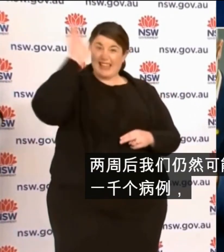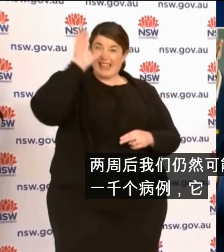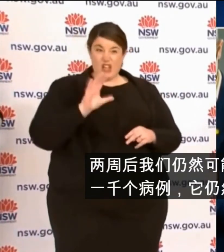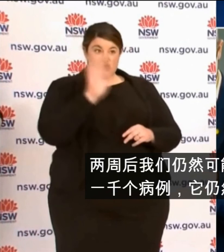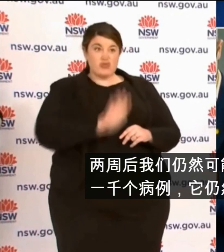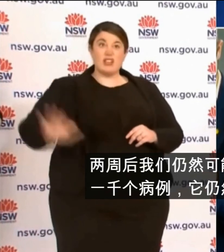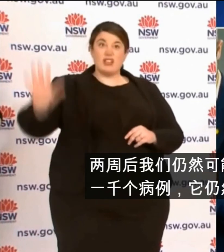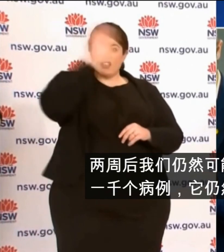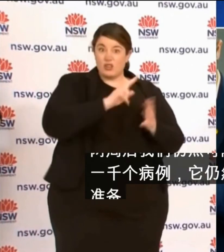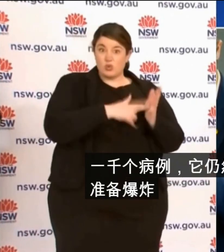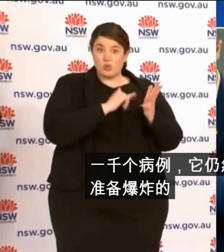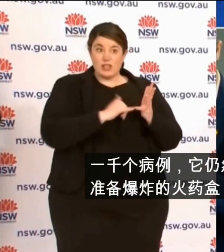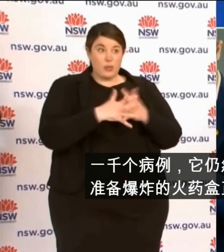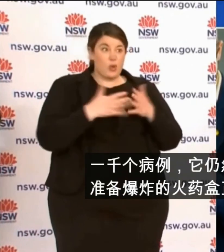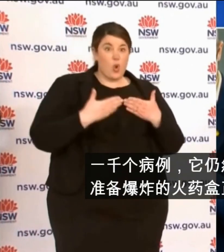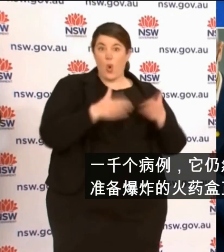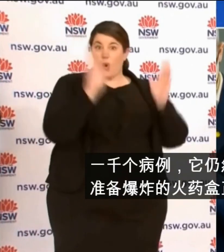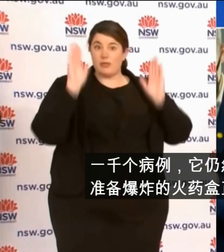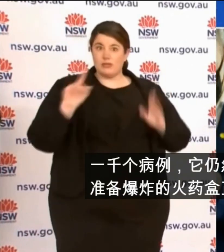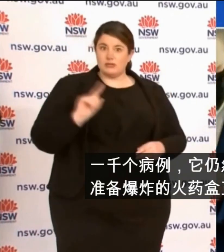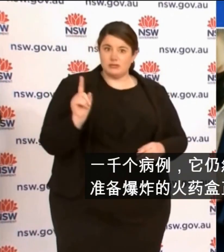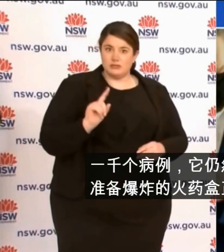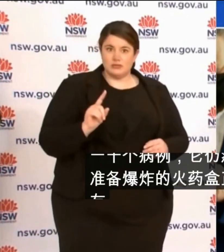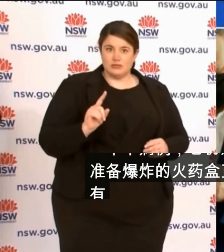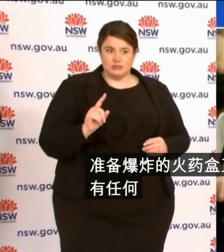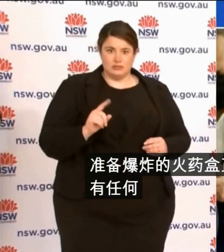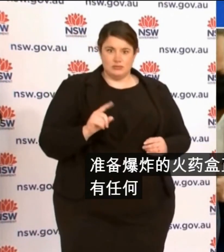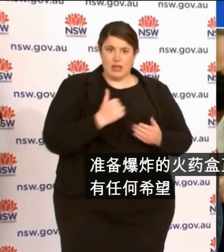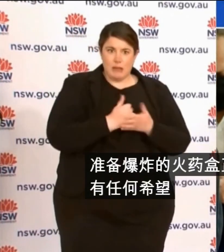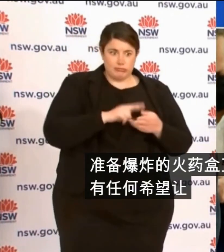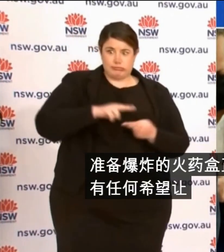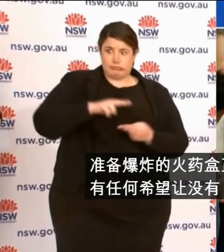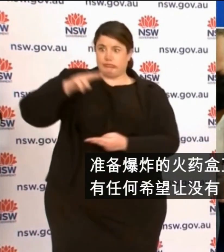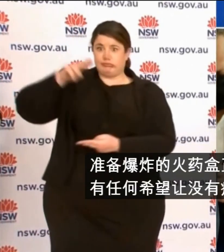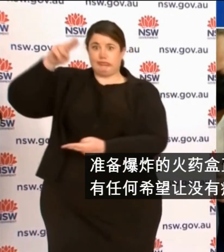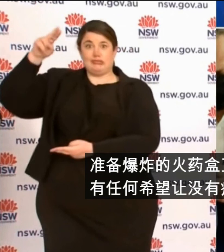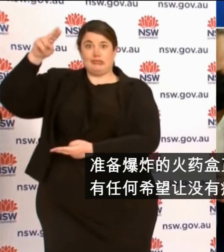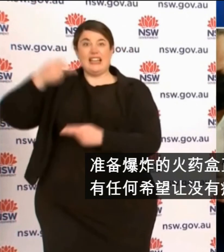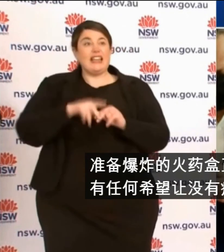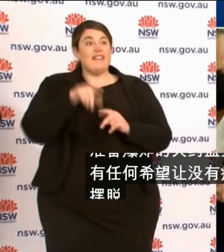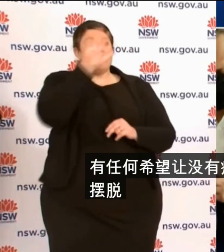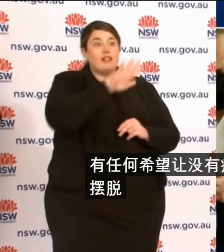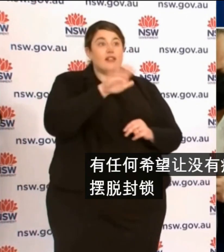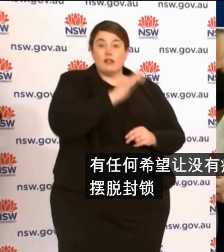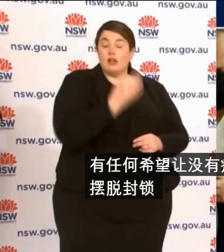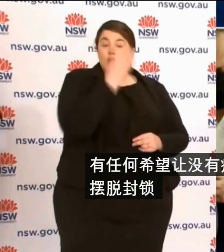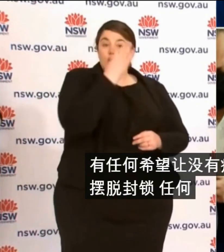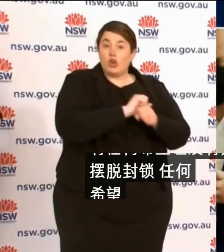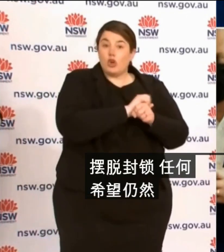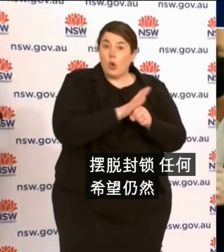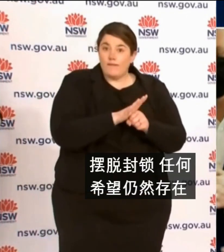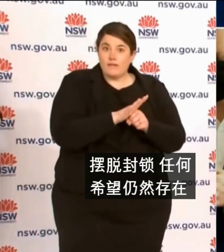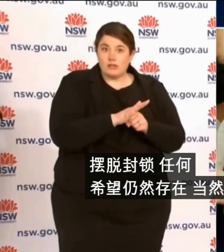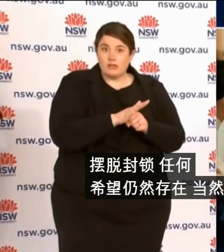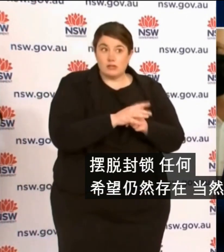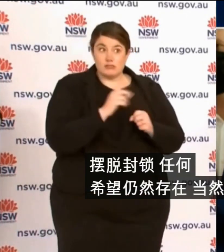1,000 cases. It could still be a tinderbox ready to explode, as you say. Has any hope for towns without cases to get out of lockdown? Does any of that